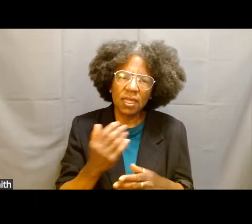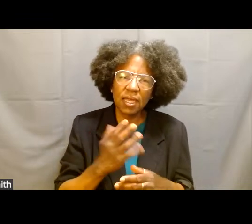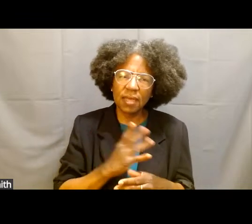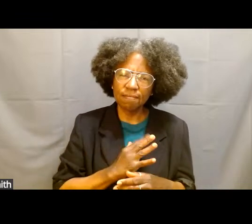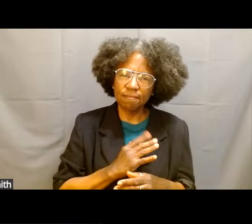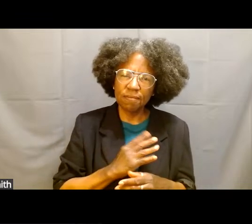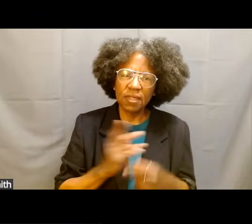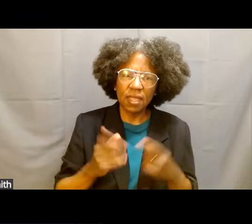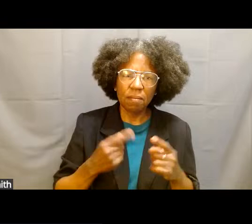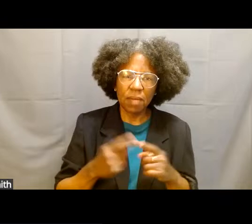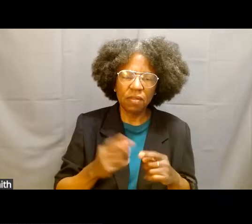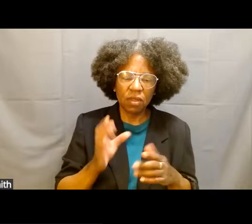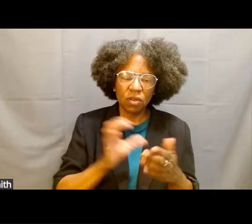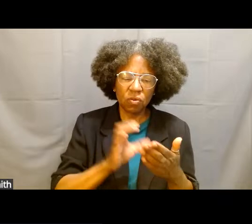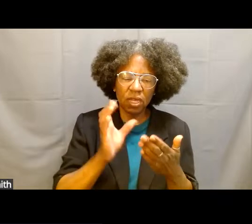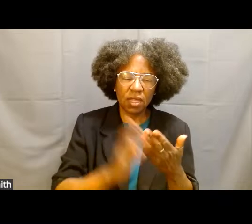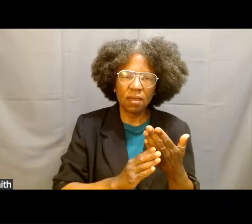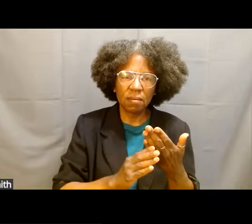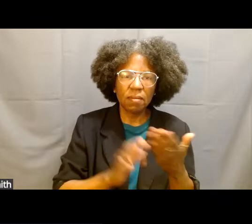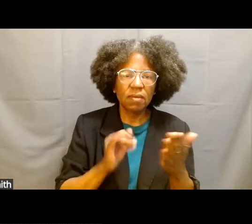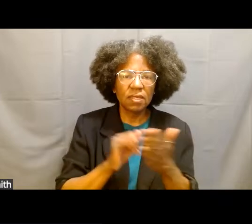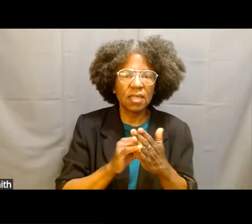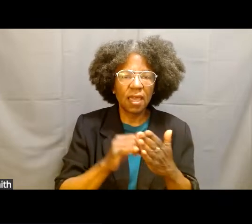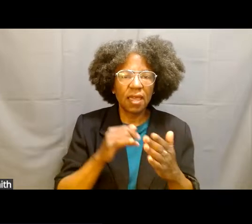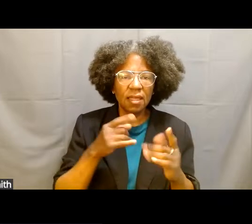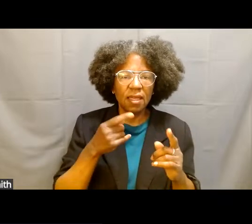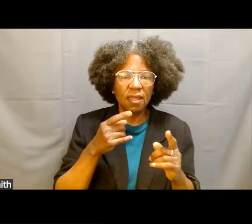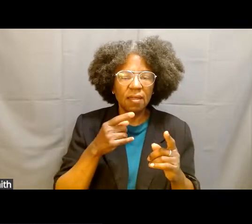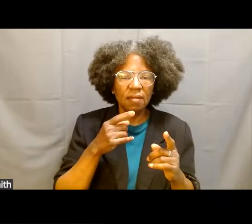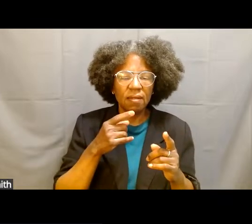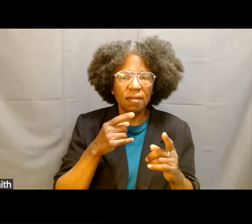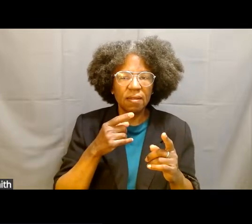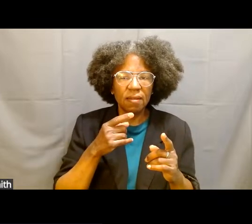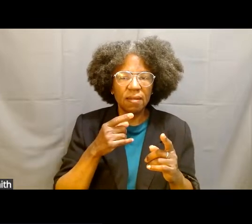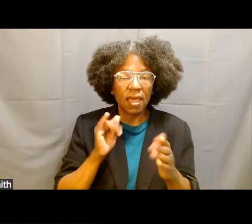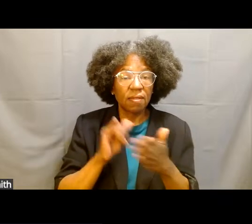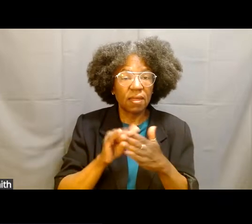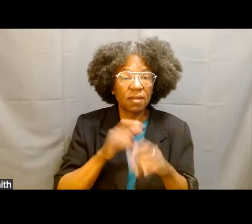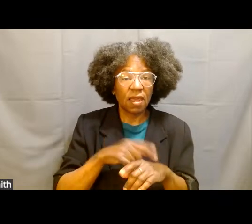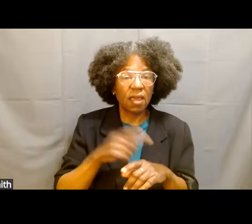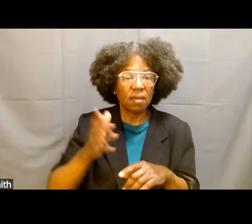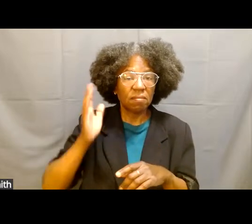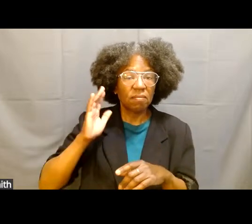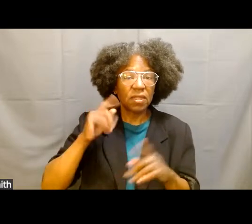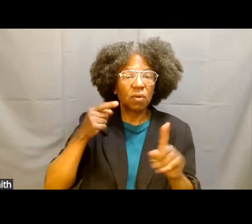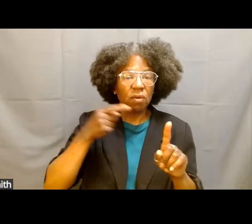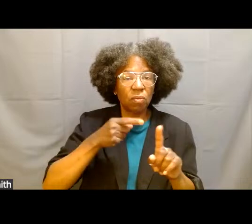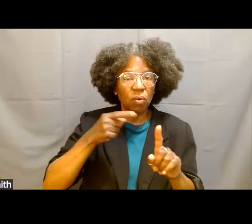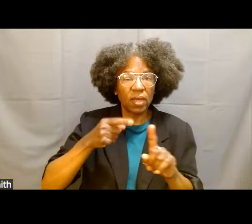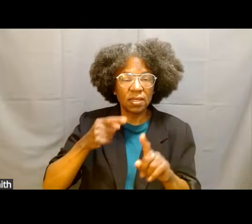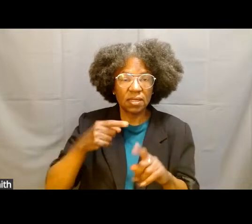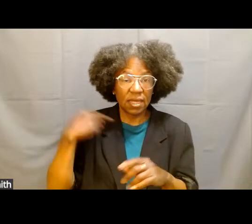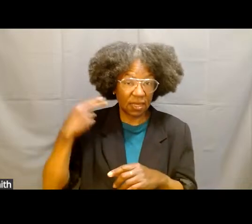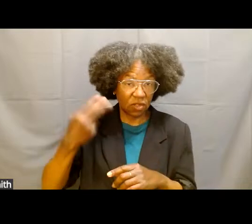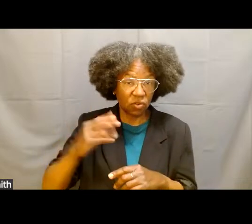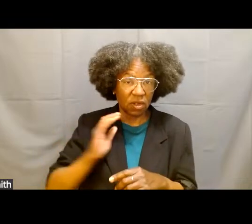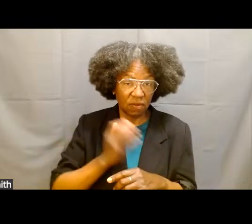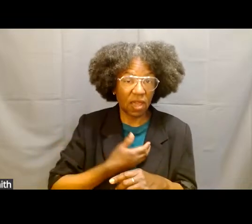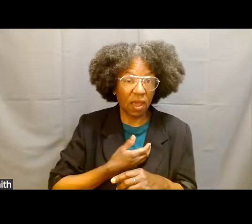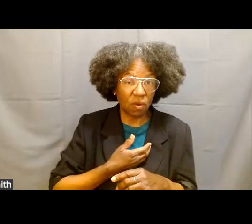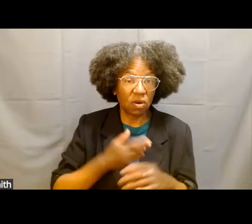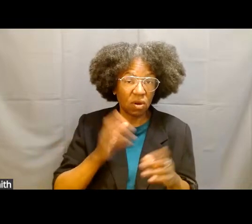were points in the history of our own culture that had never been